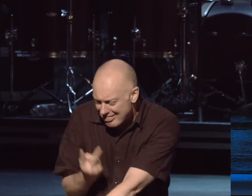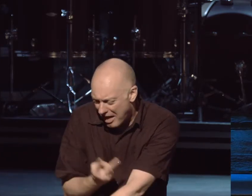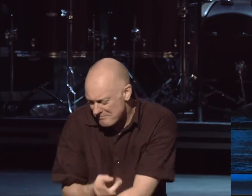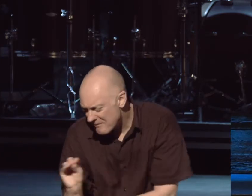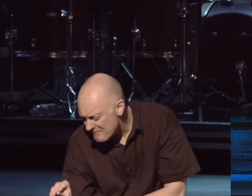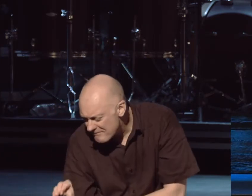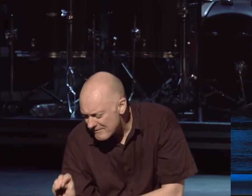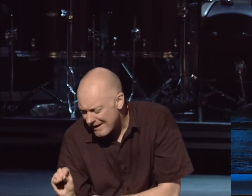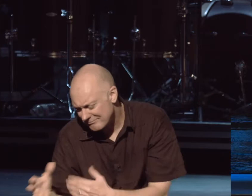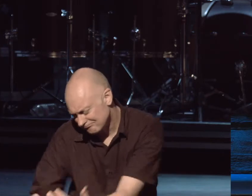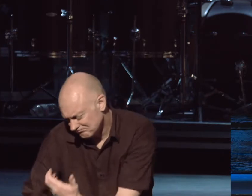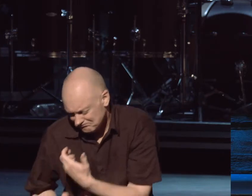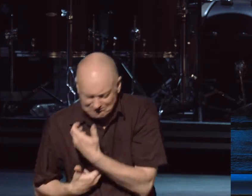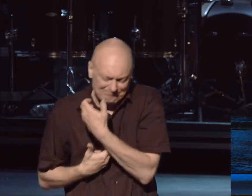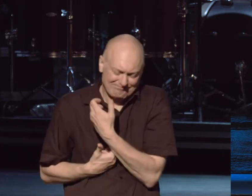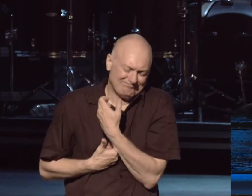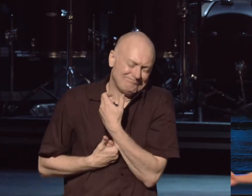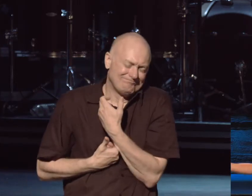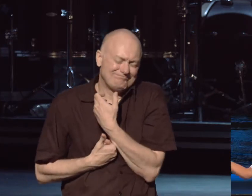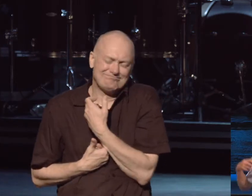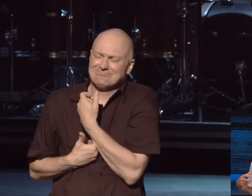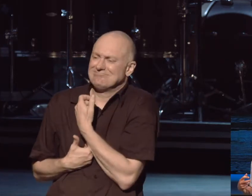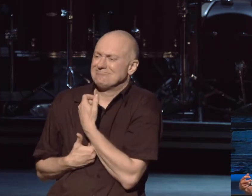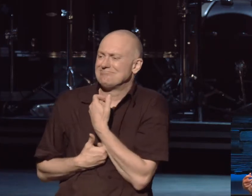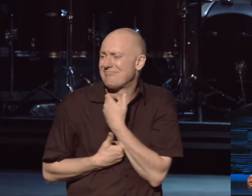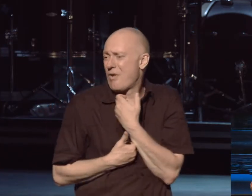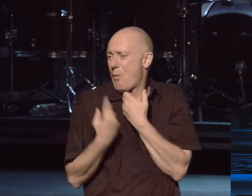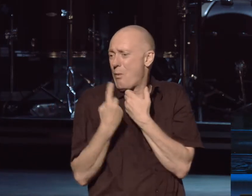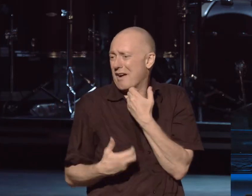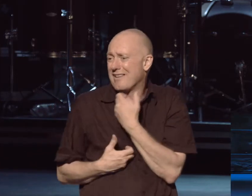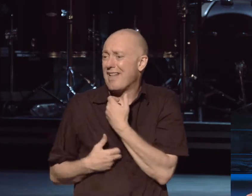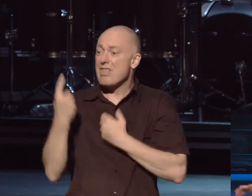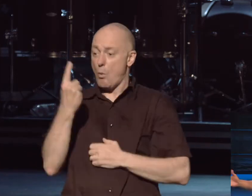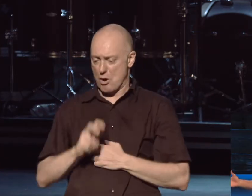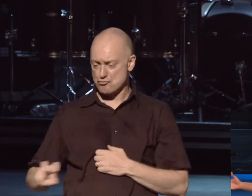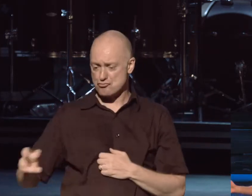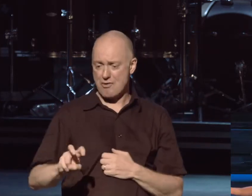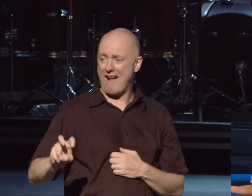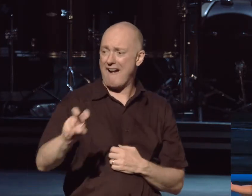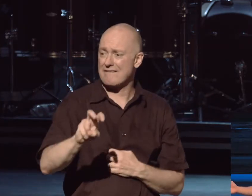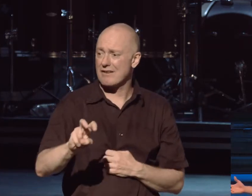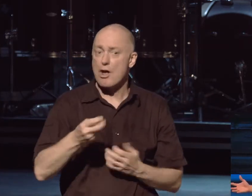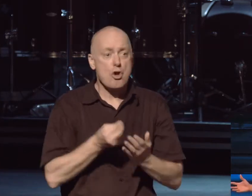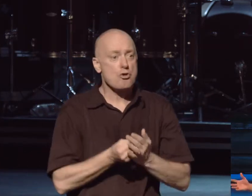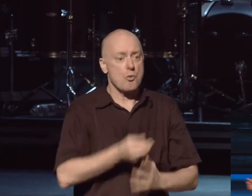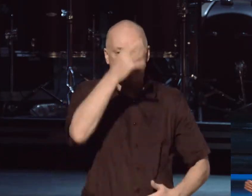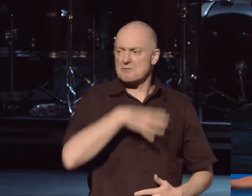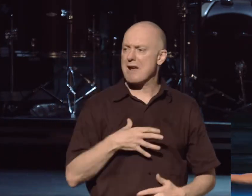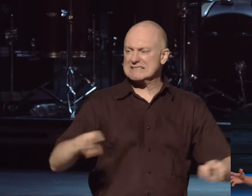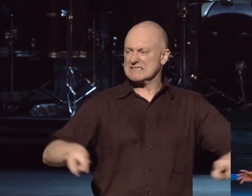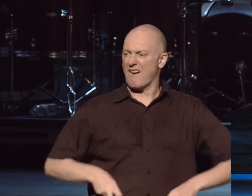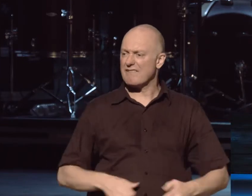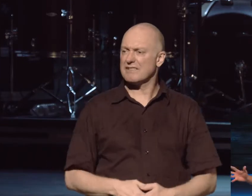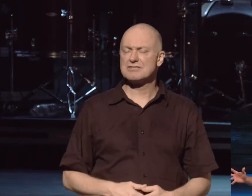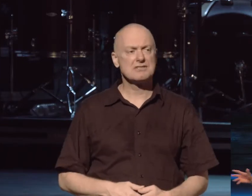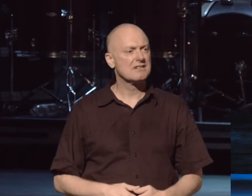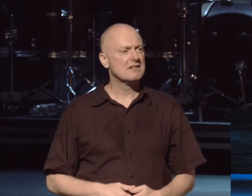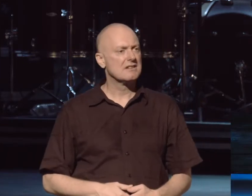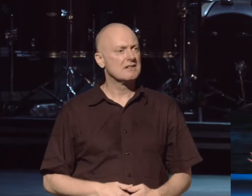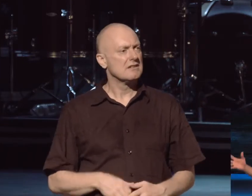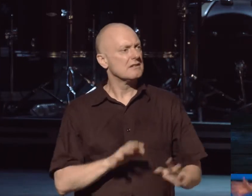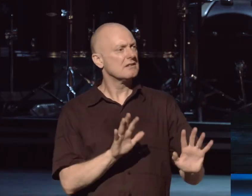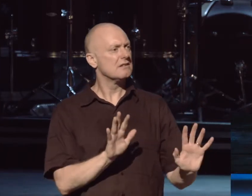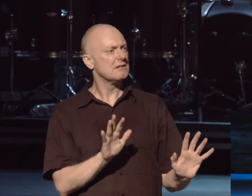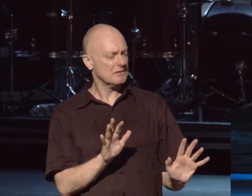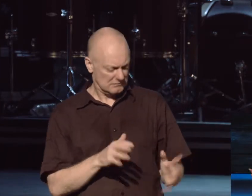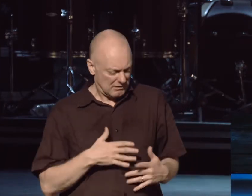and held it in his arms, the only lamb that he had, but a traveler came into the city, and the rich man was so selfish, he didn't want to take anything that he had, even though he